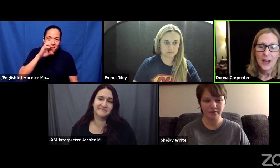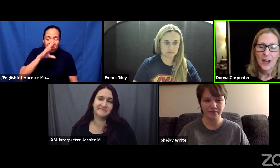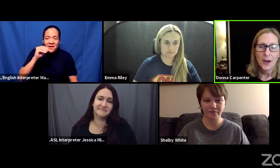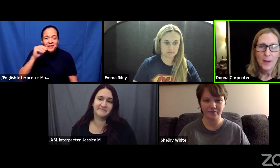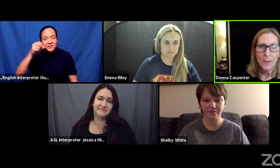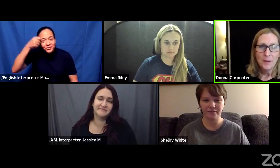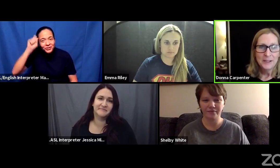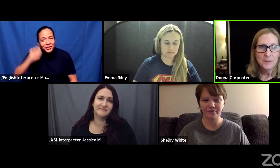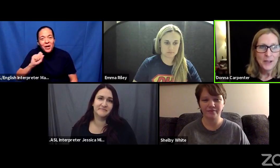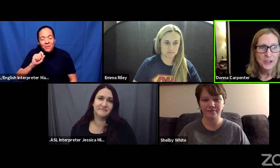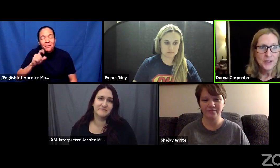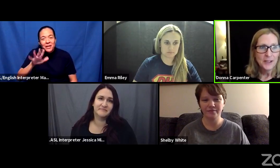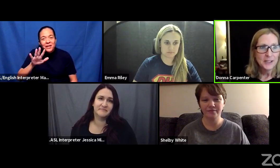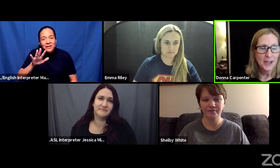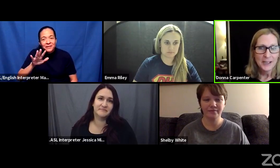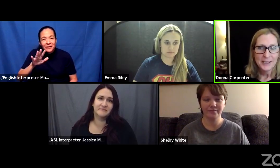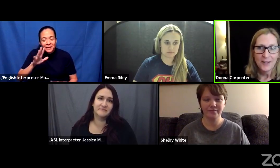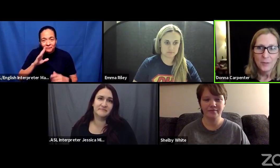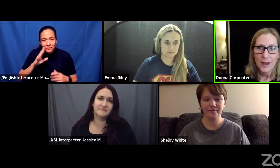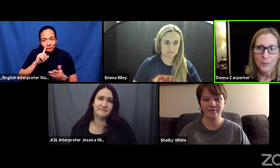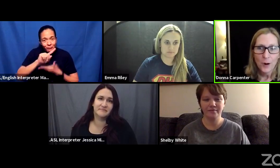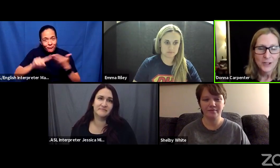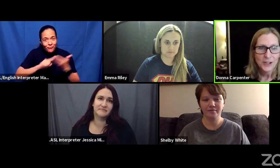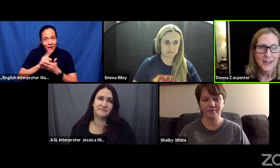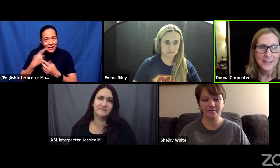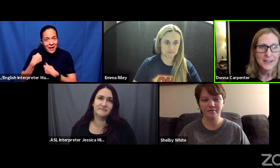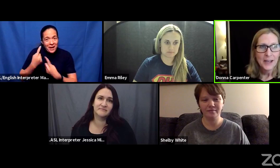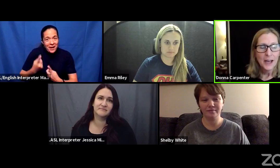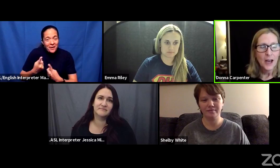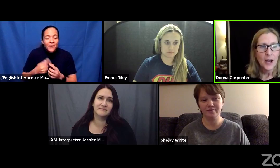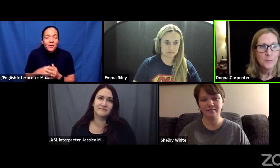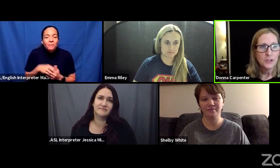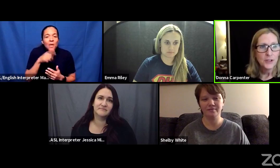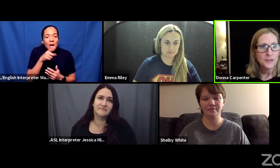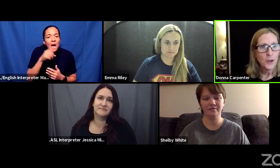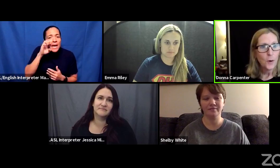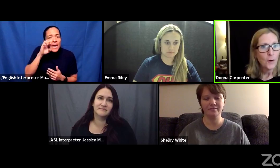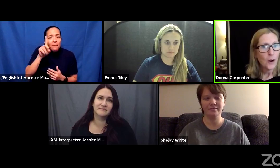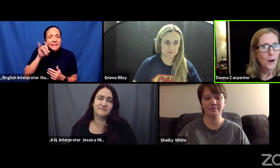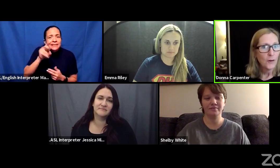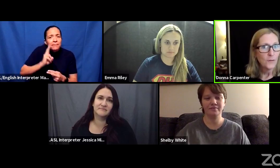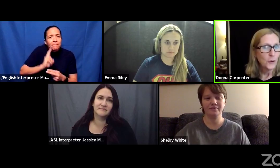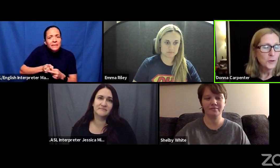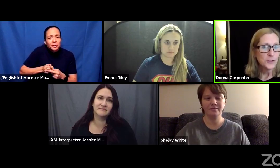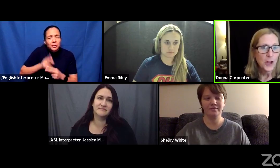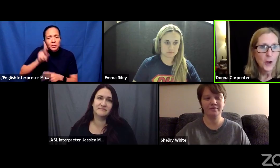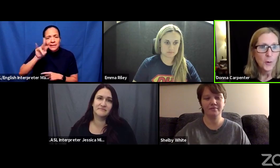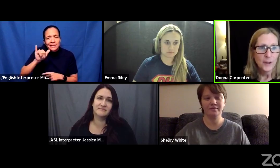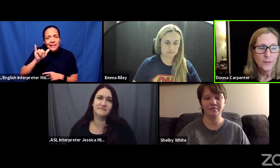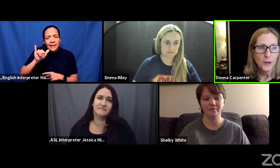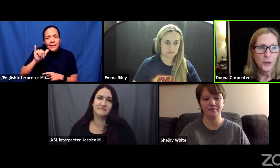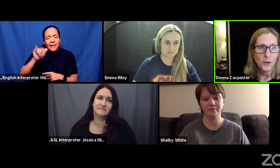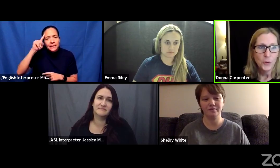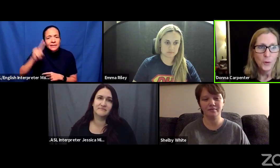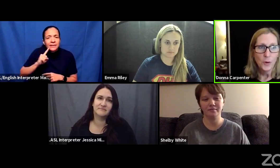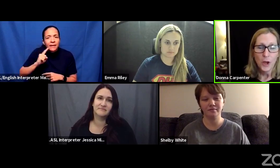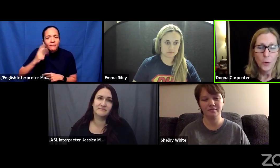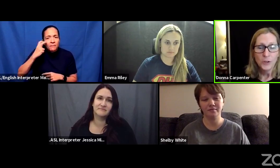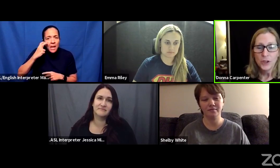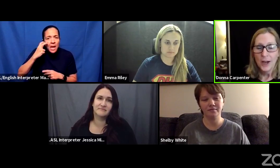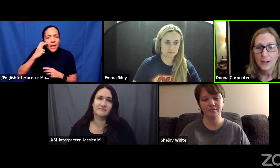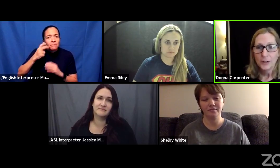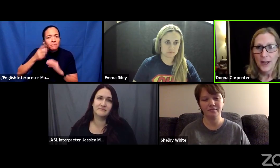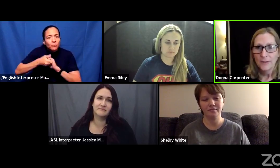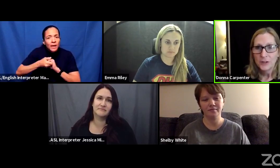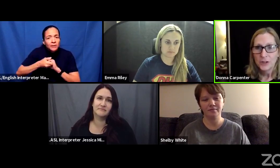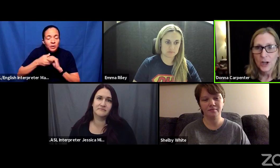us. Emma did mention the Kentucky Deafblind Project. Just so our viewers know, if you know